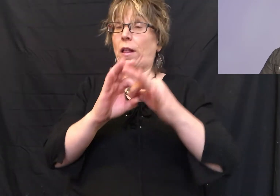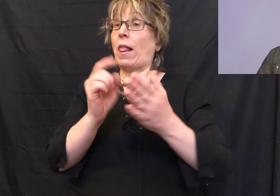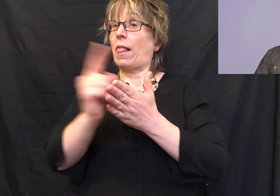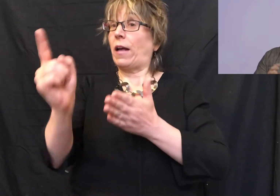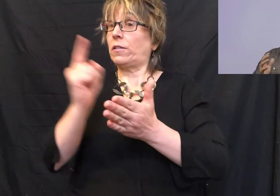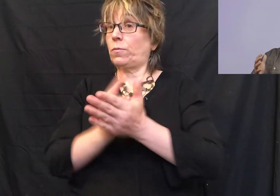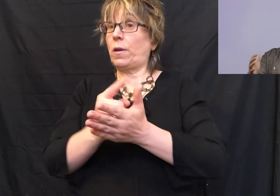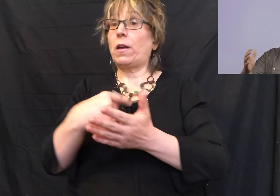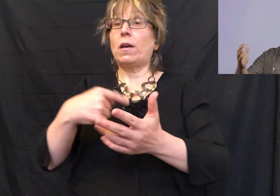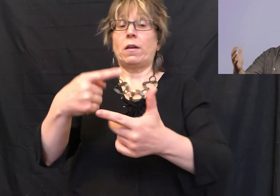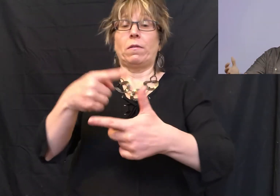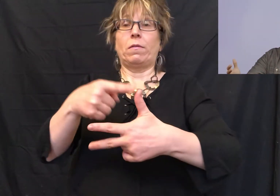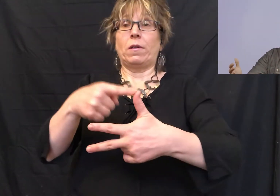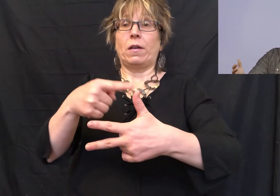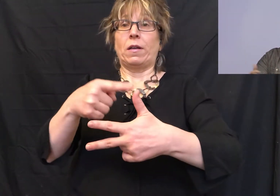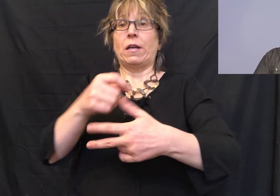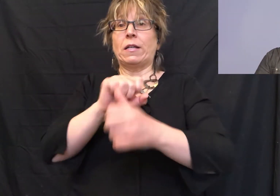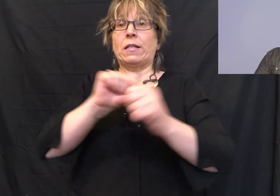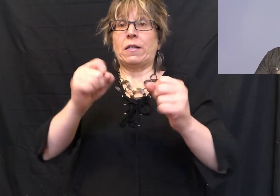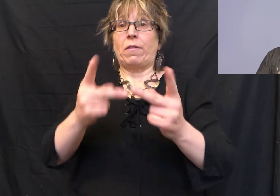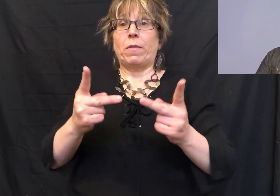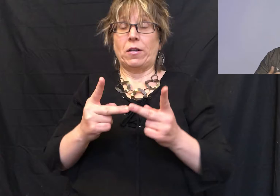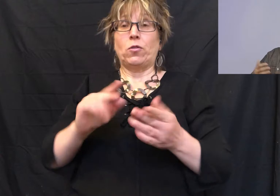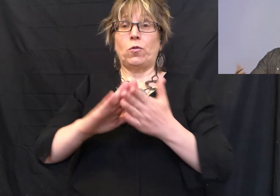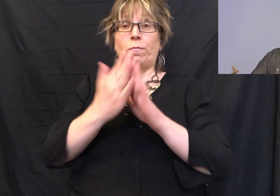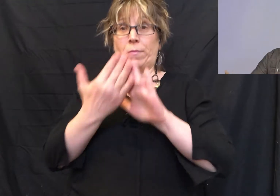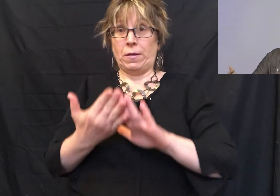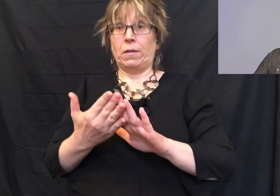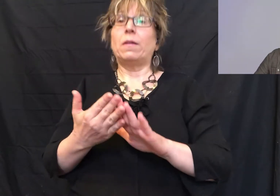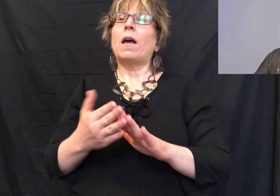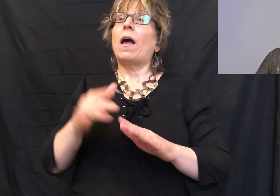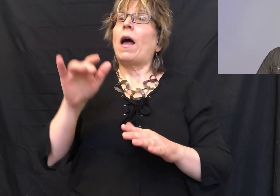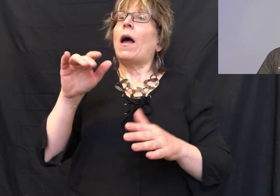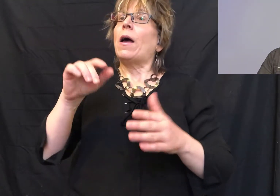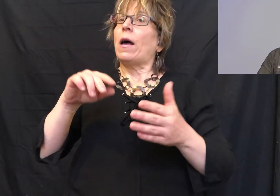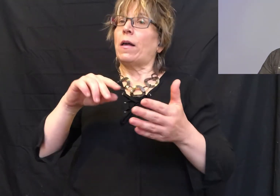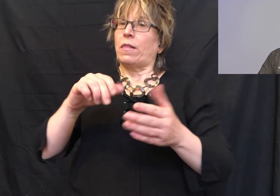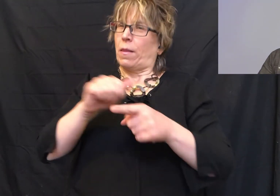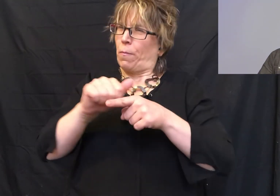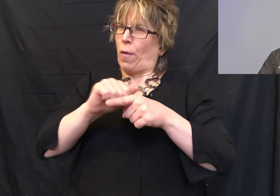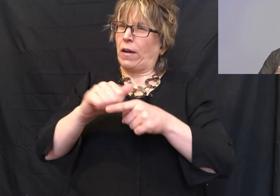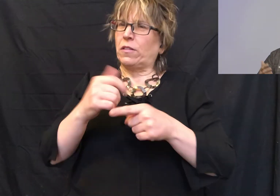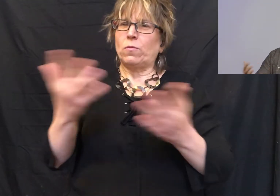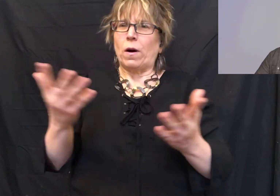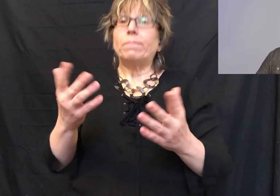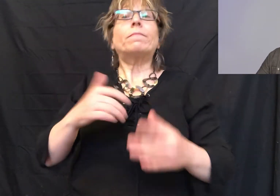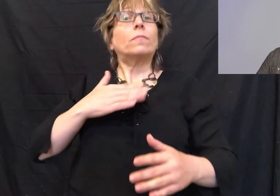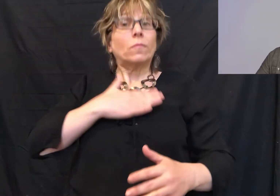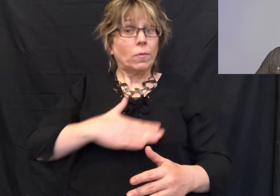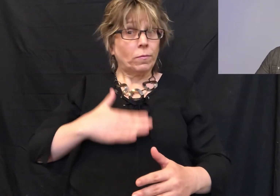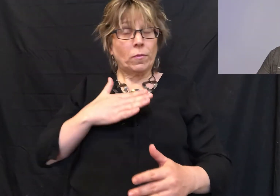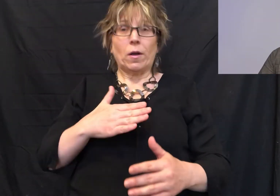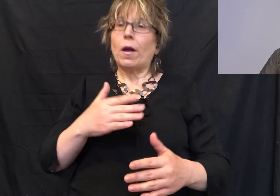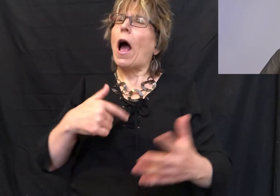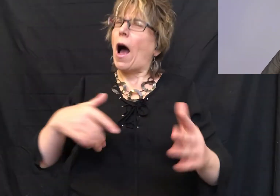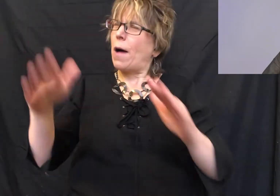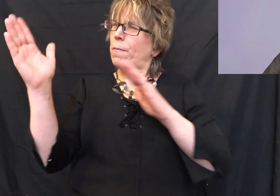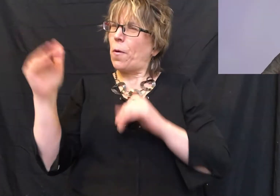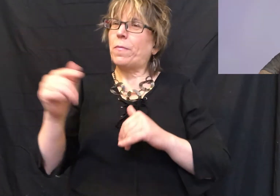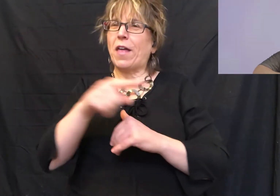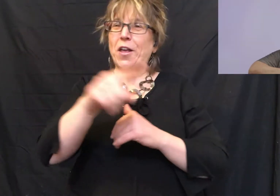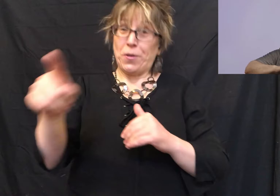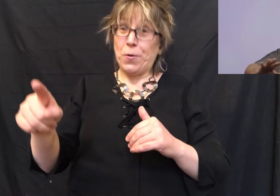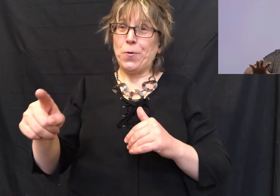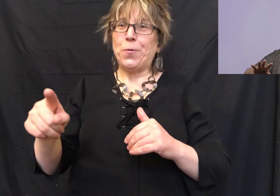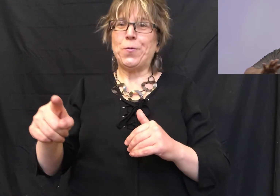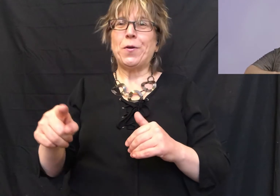Last week, in a safe place to be who God's really made you to be, our practice was appreciation. And I'm hoping